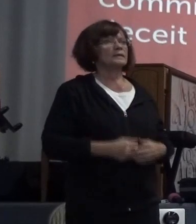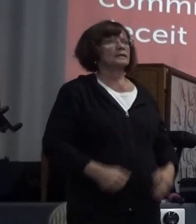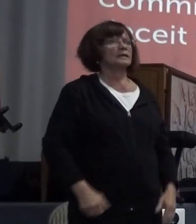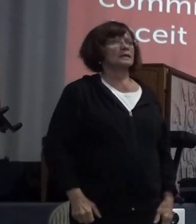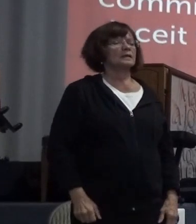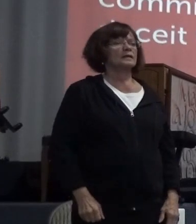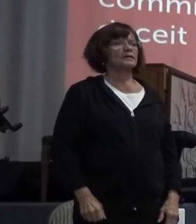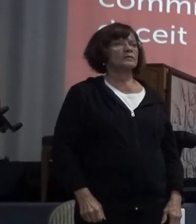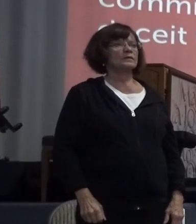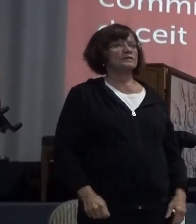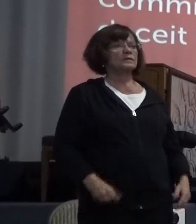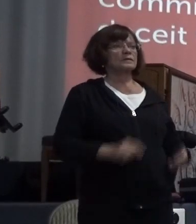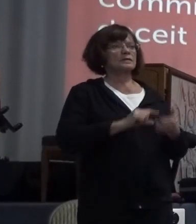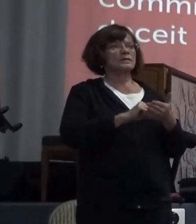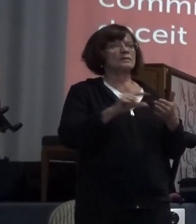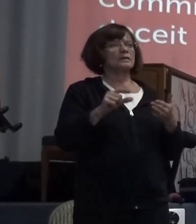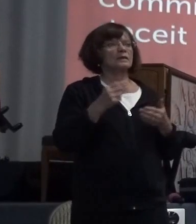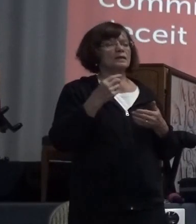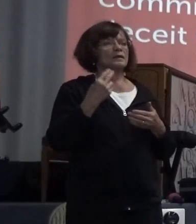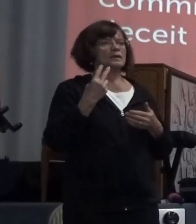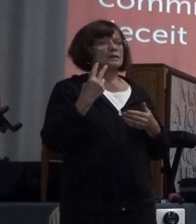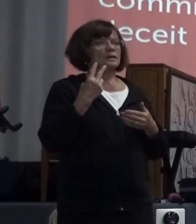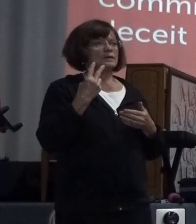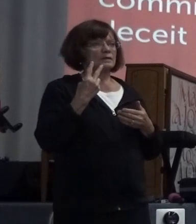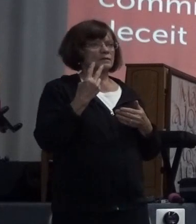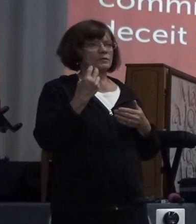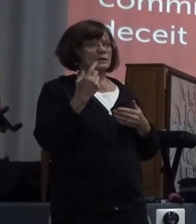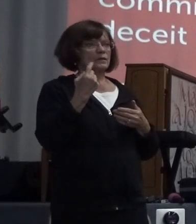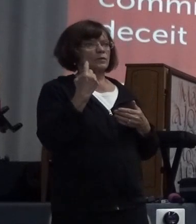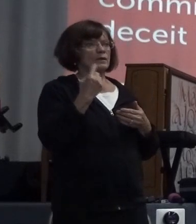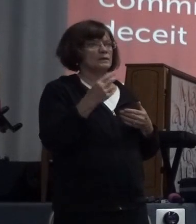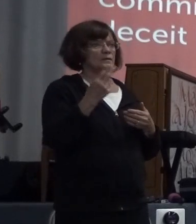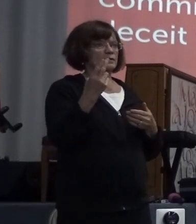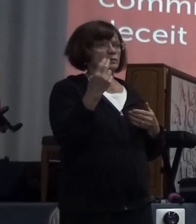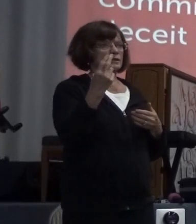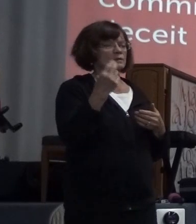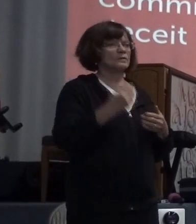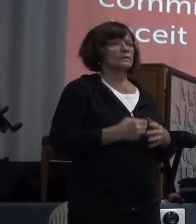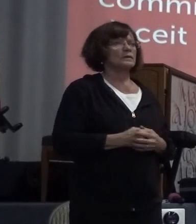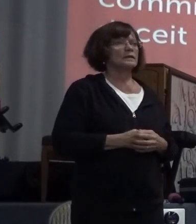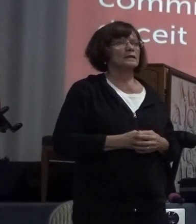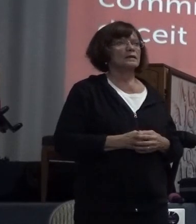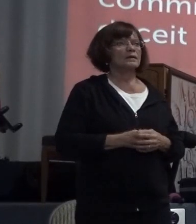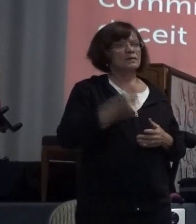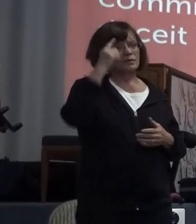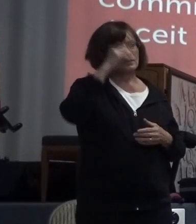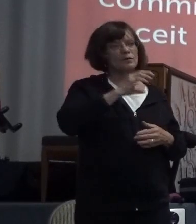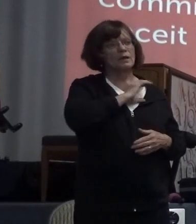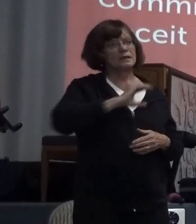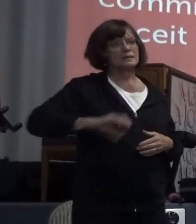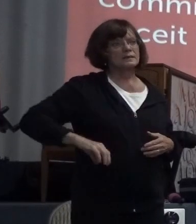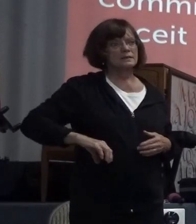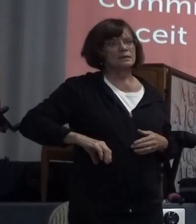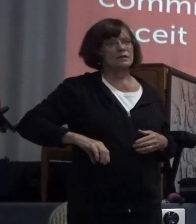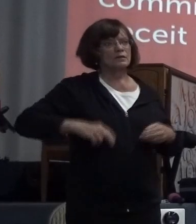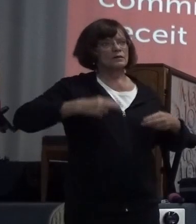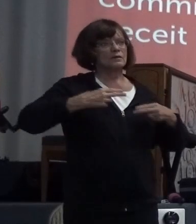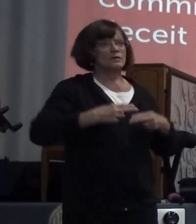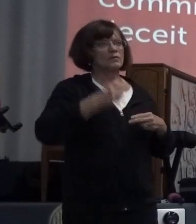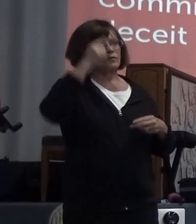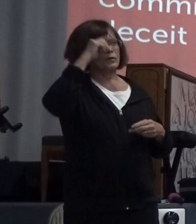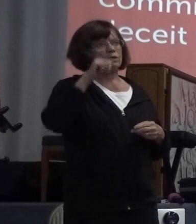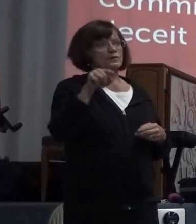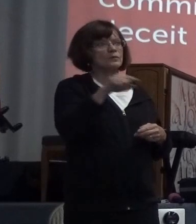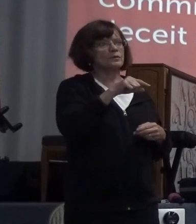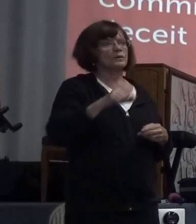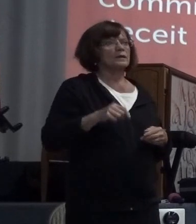Verse 21 and 22. "For this you have been called, because Christ also suffered for you, leaving you an example, so